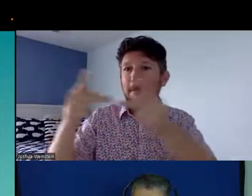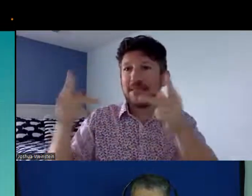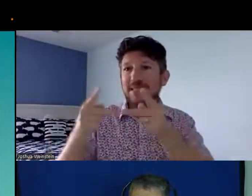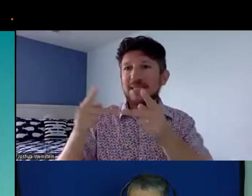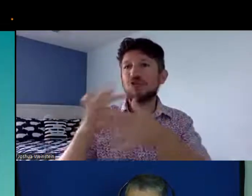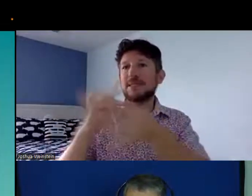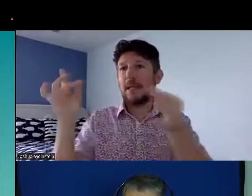They both have standards.